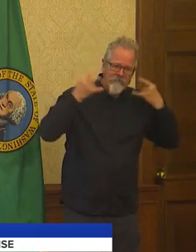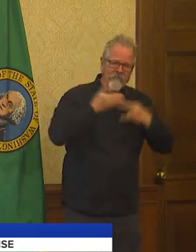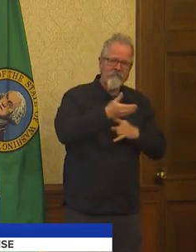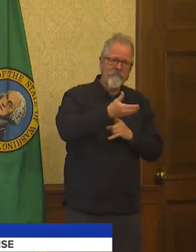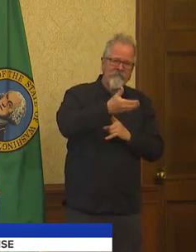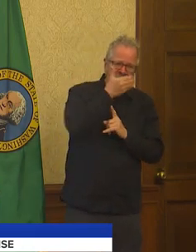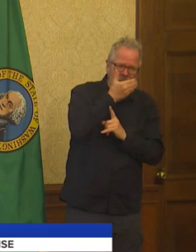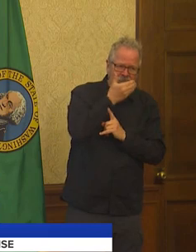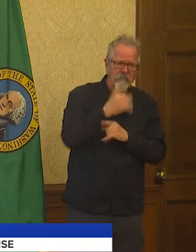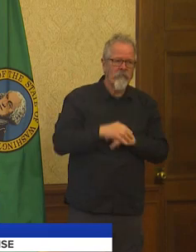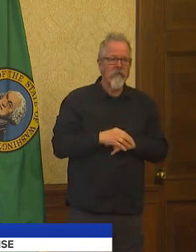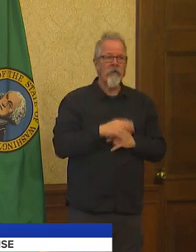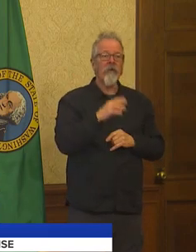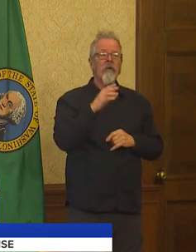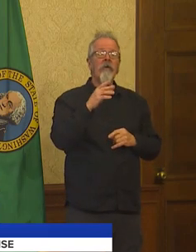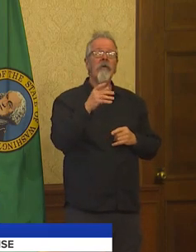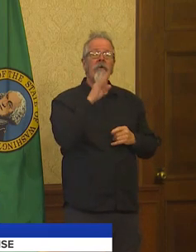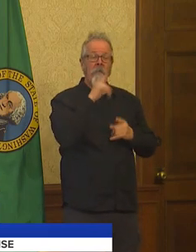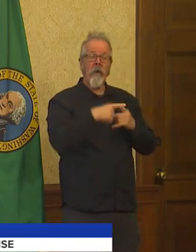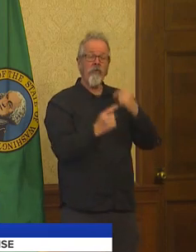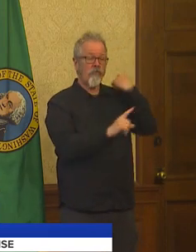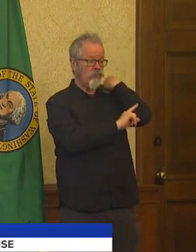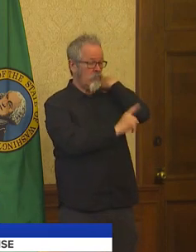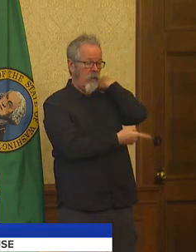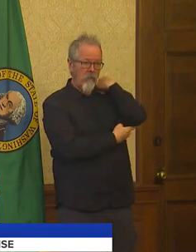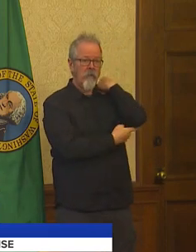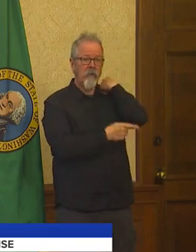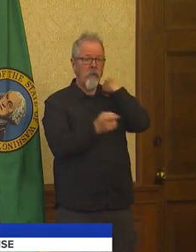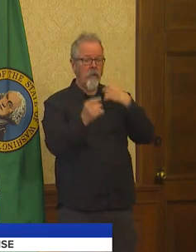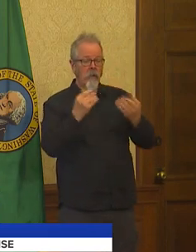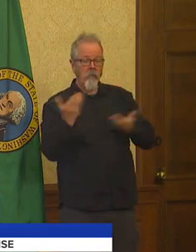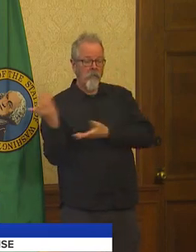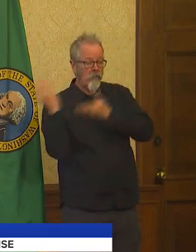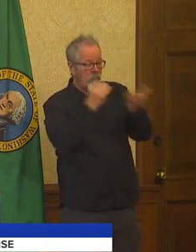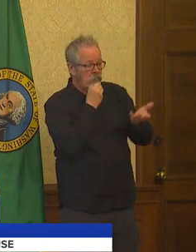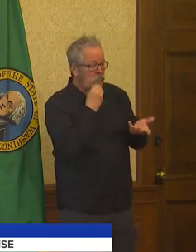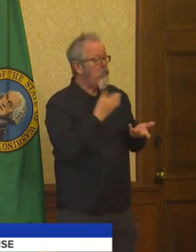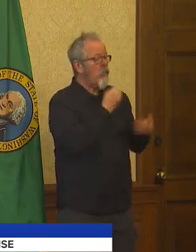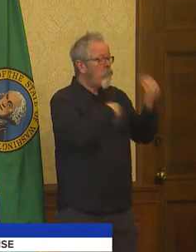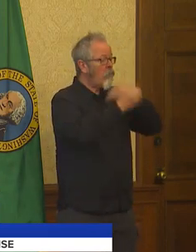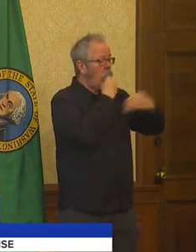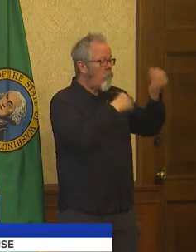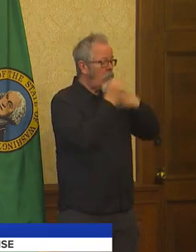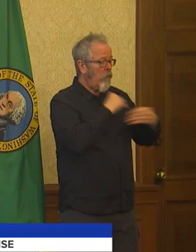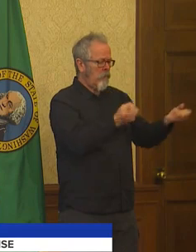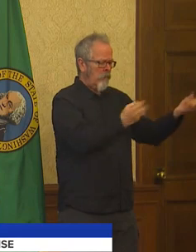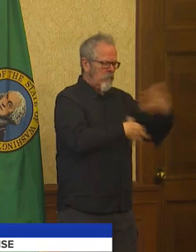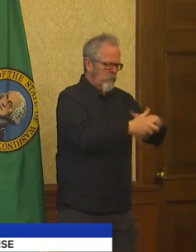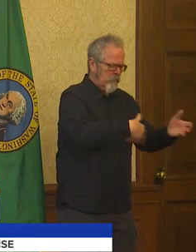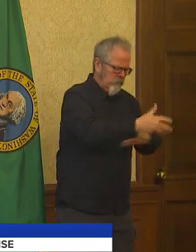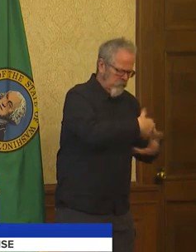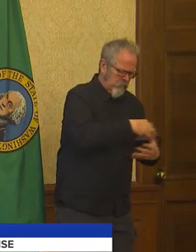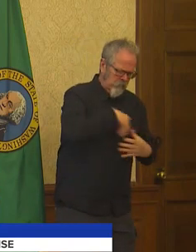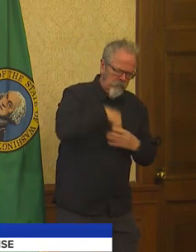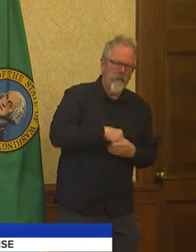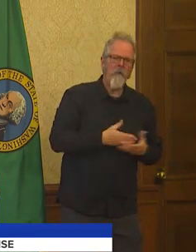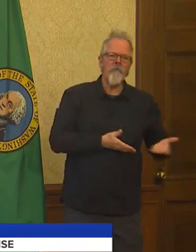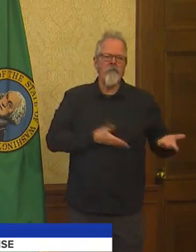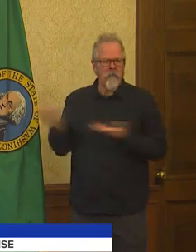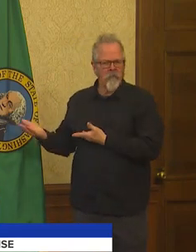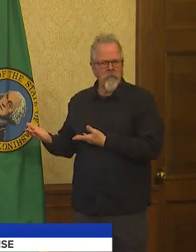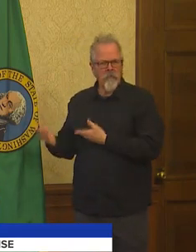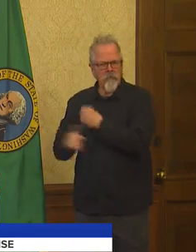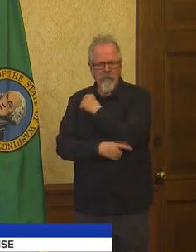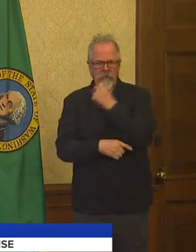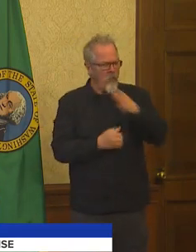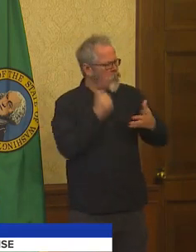the last few weeks on guidance to provide appropriate social distancing and limiting when playing golf. We'll be